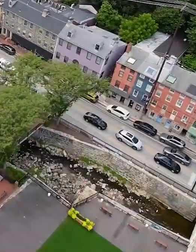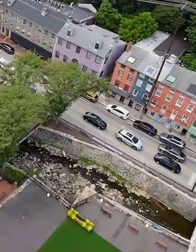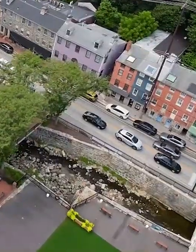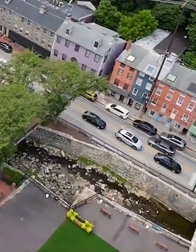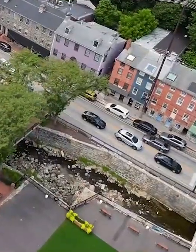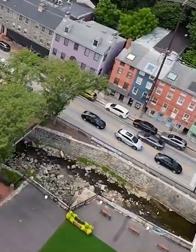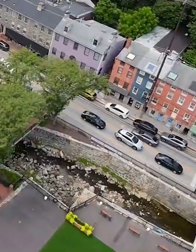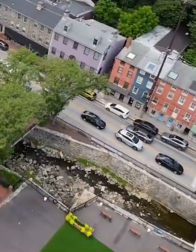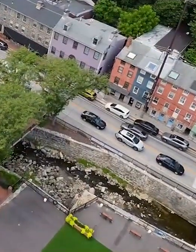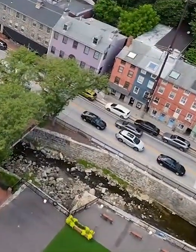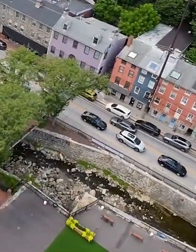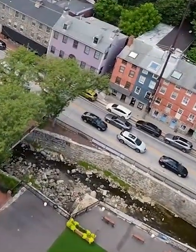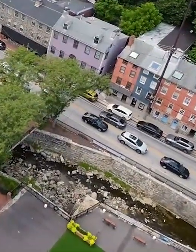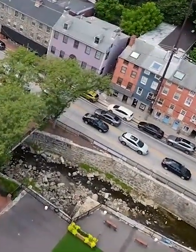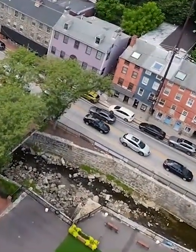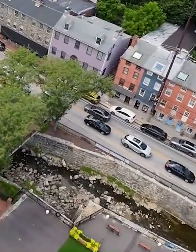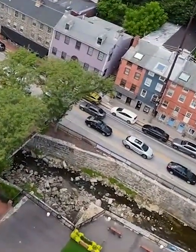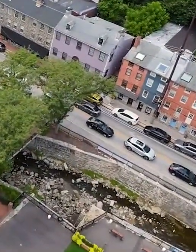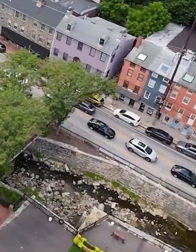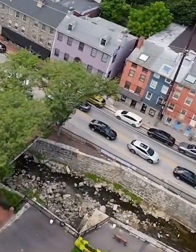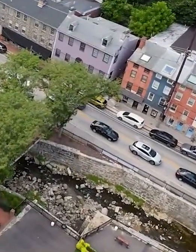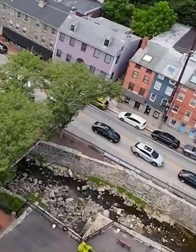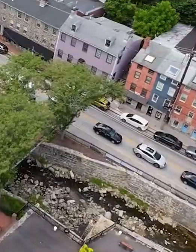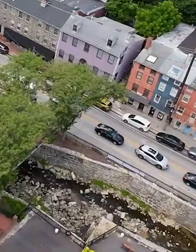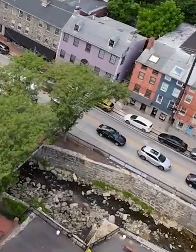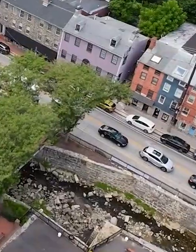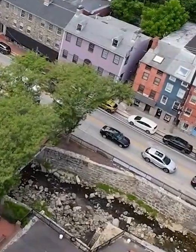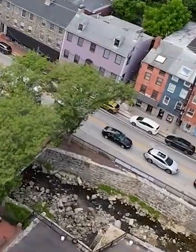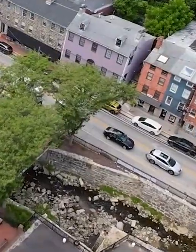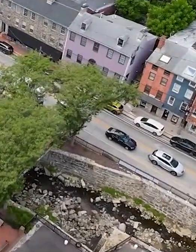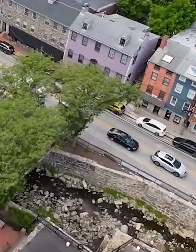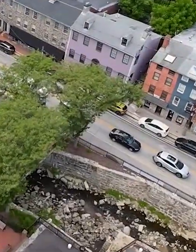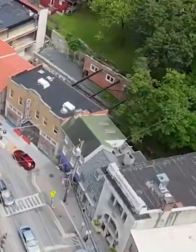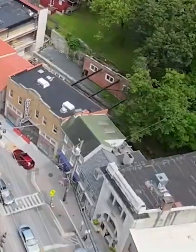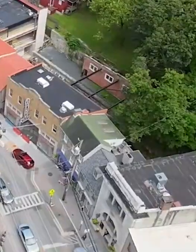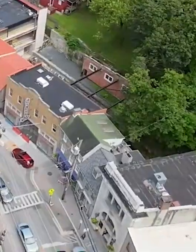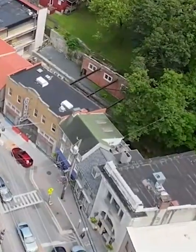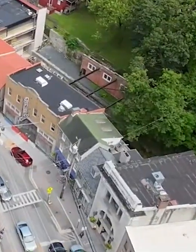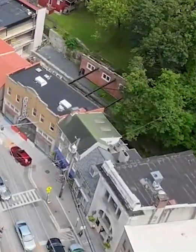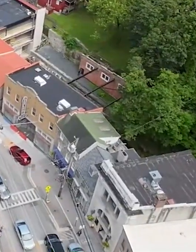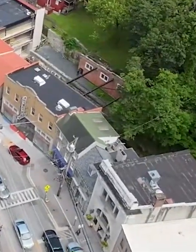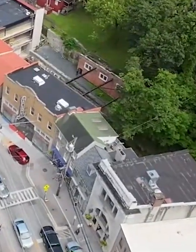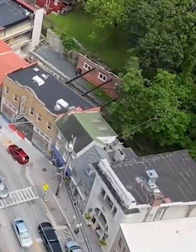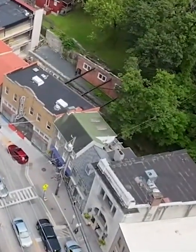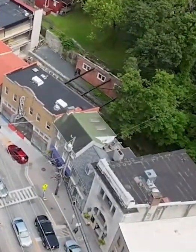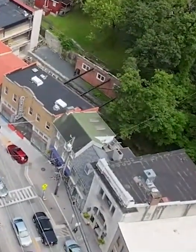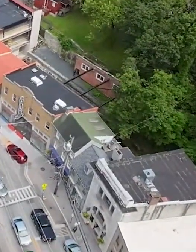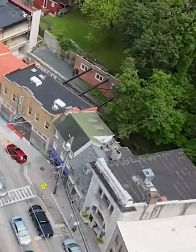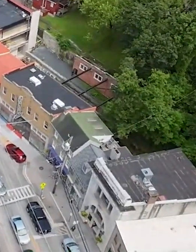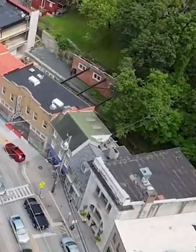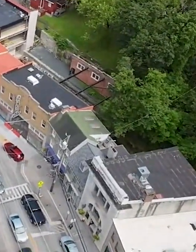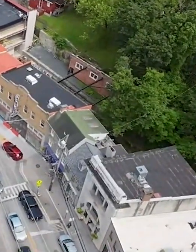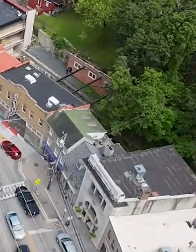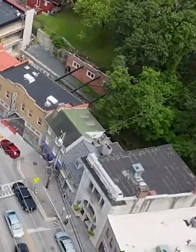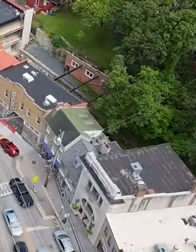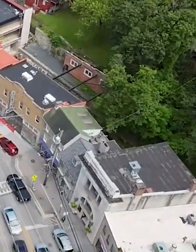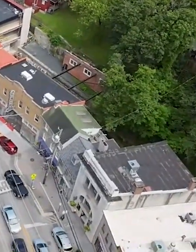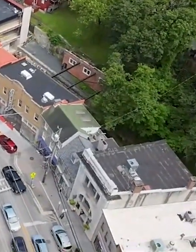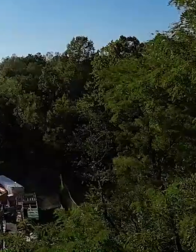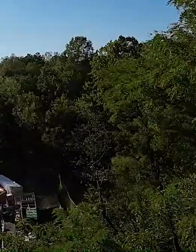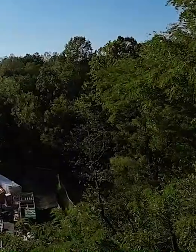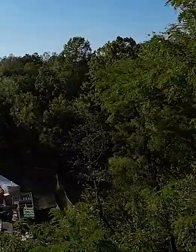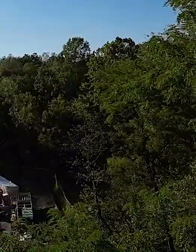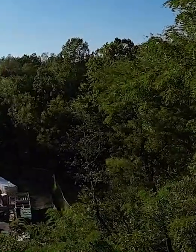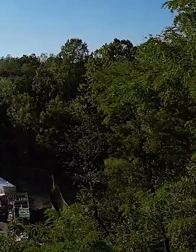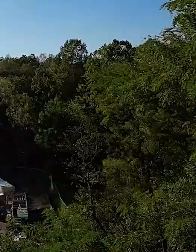and vacant spaces are filling, demonstrating that this town's future is already in motion. And